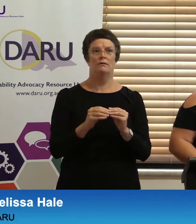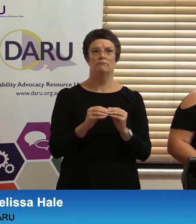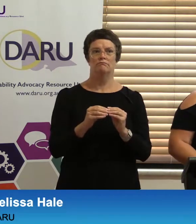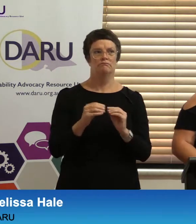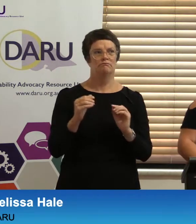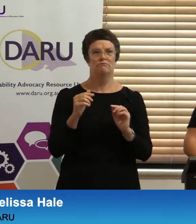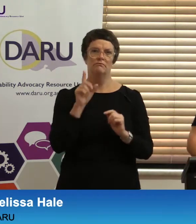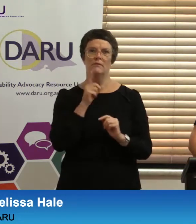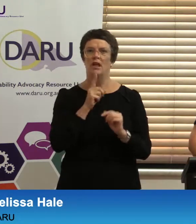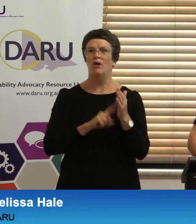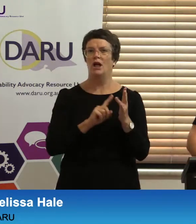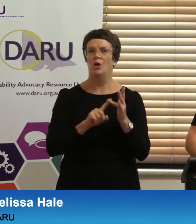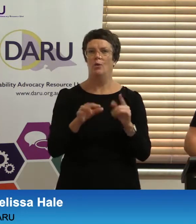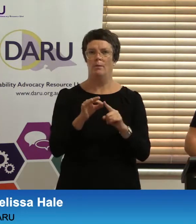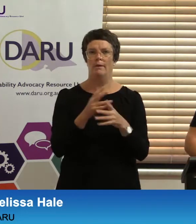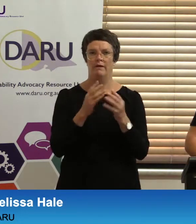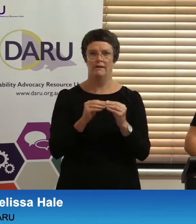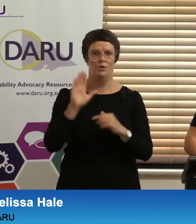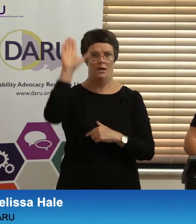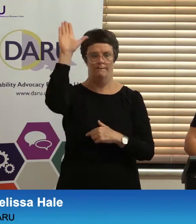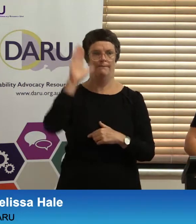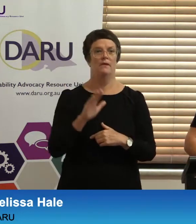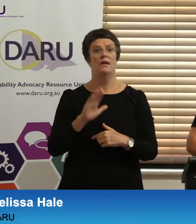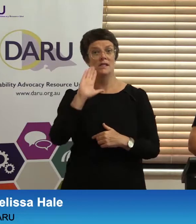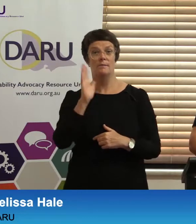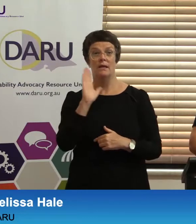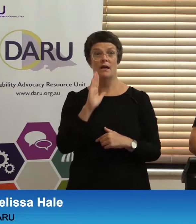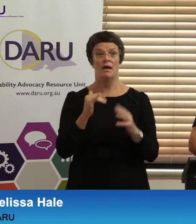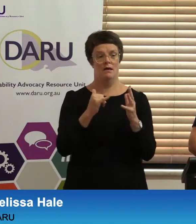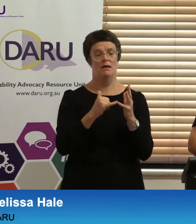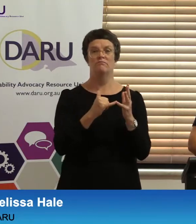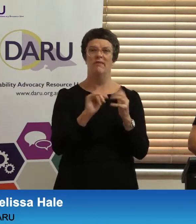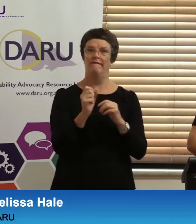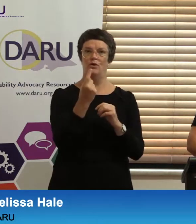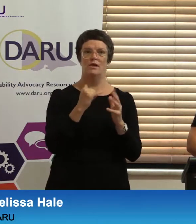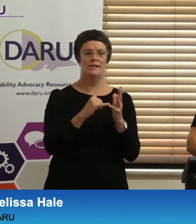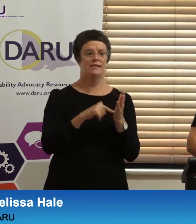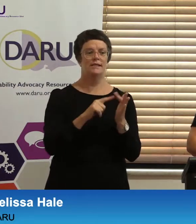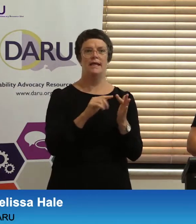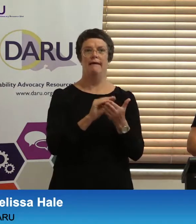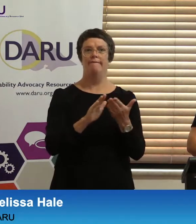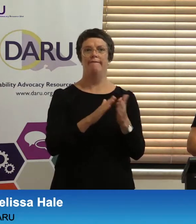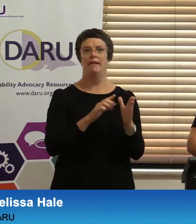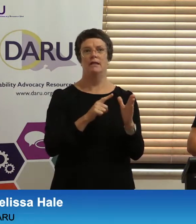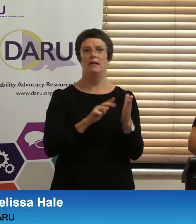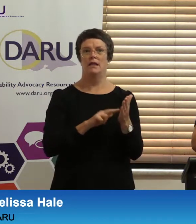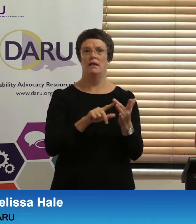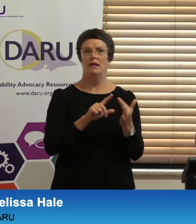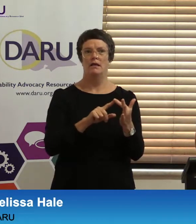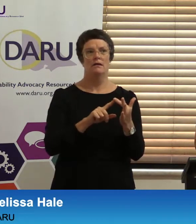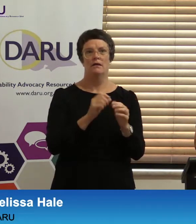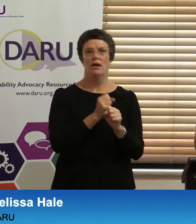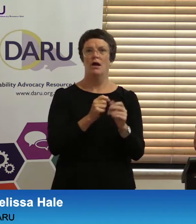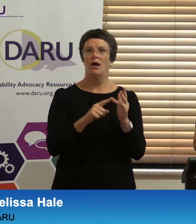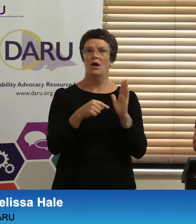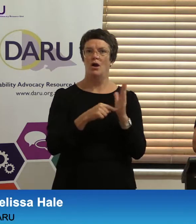our first speaker today is Stephanie Gotlib from Children and Young People with a Disability Australia, and she